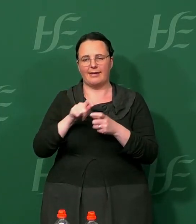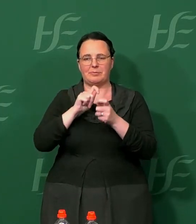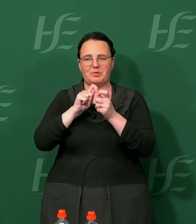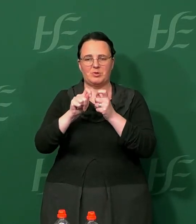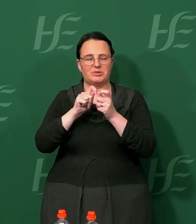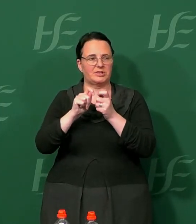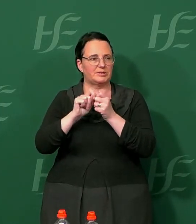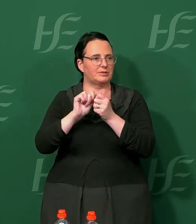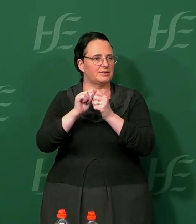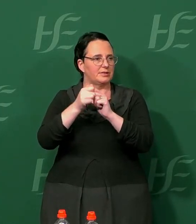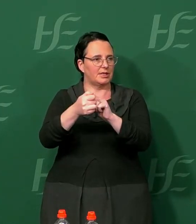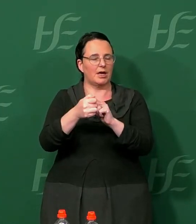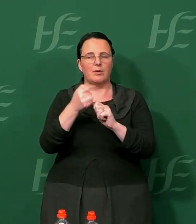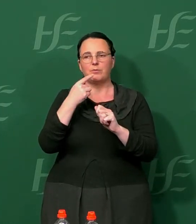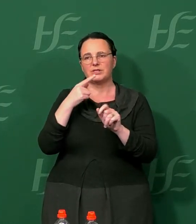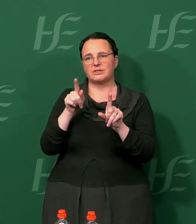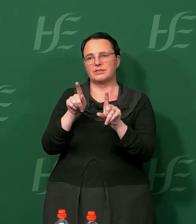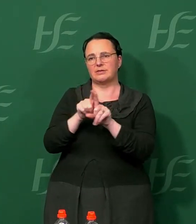also learning to respond very quickly.